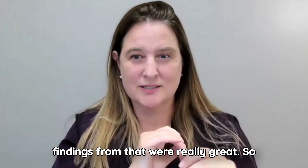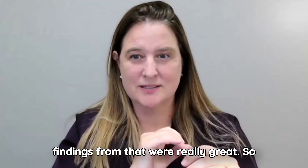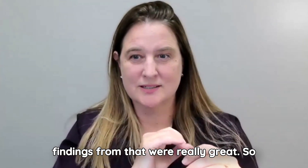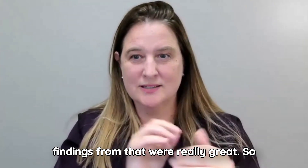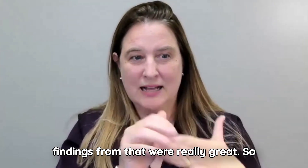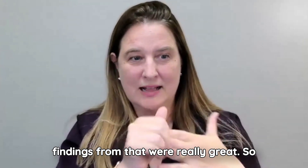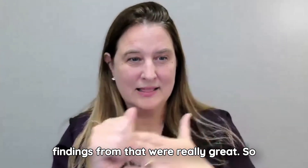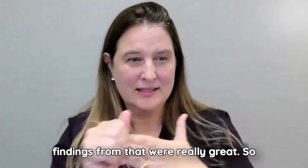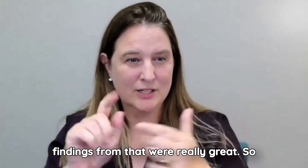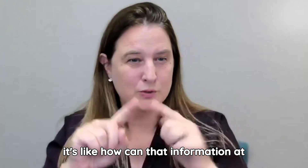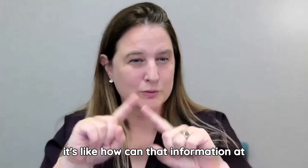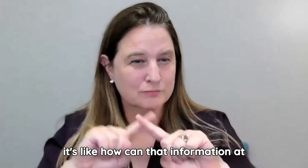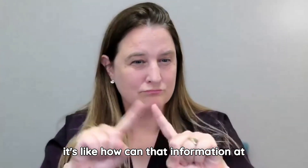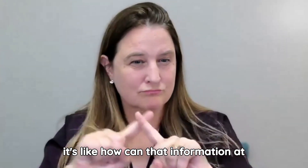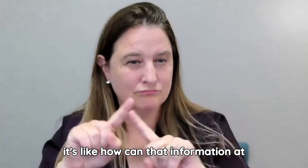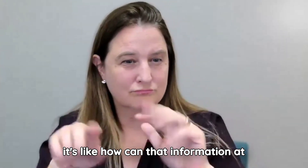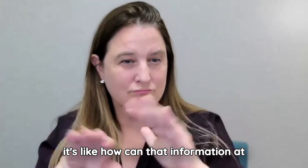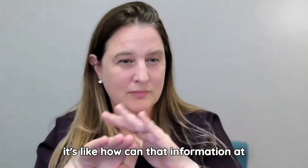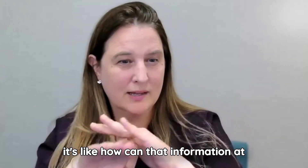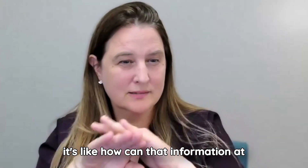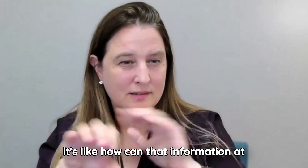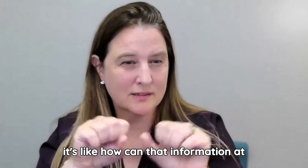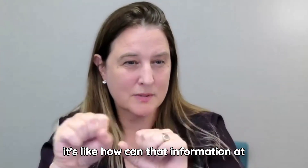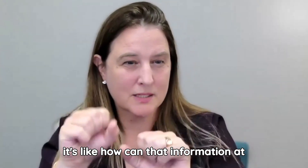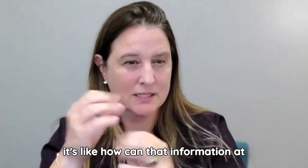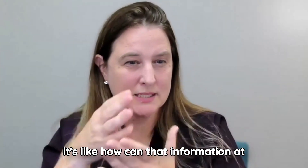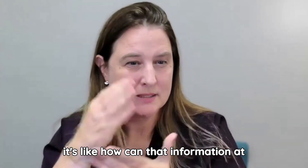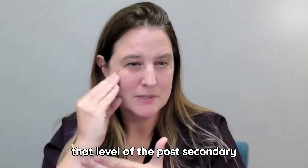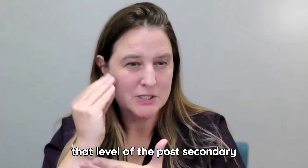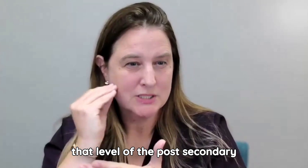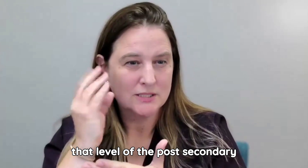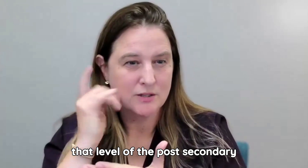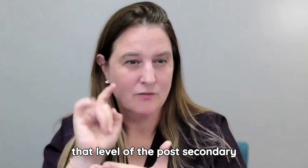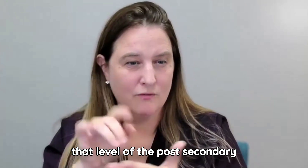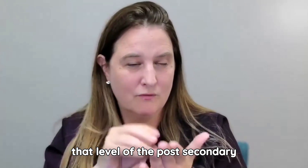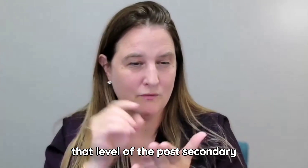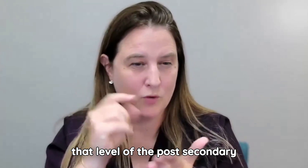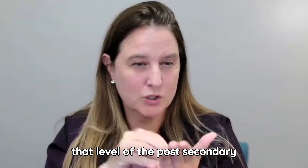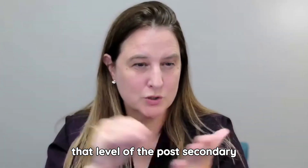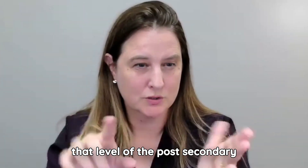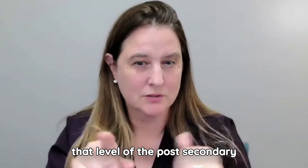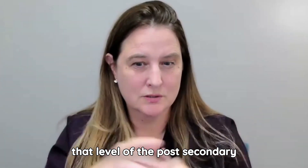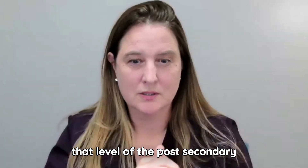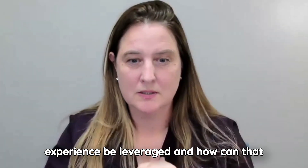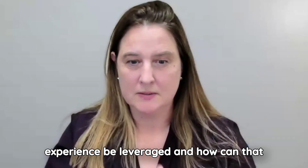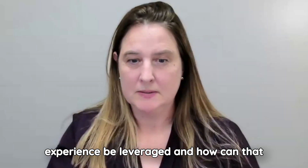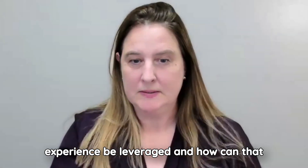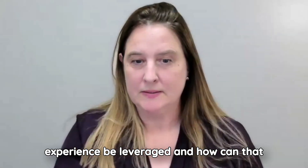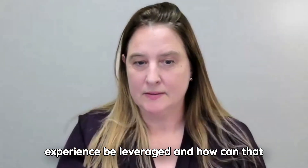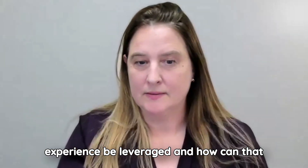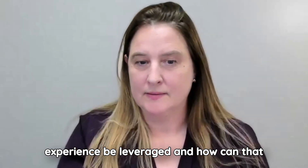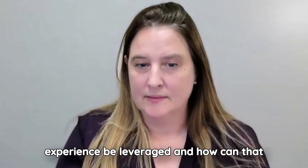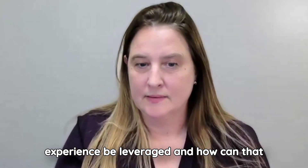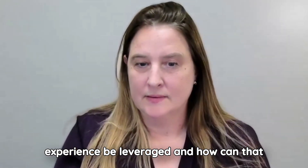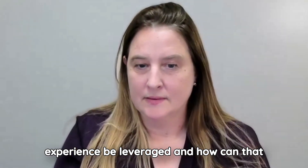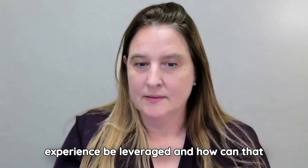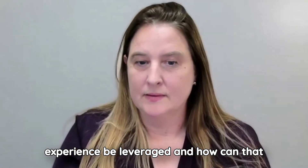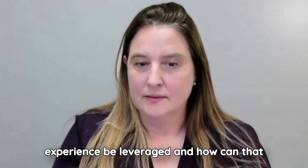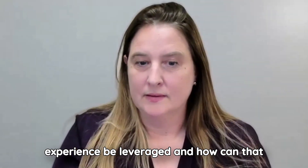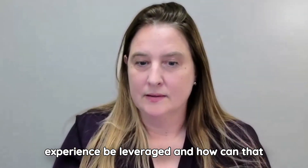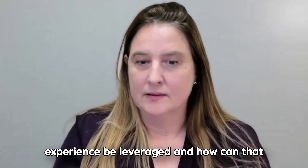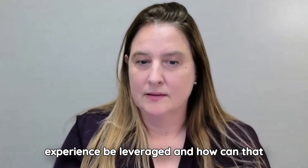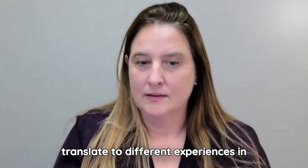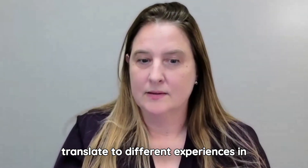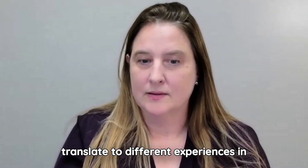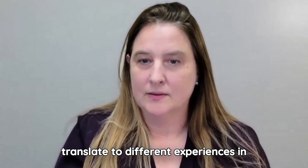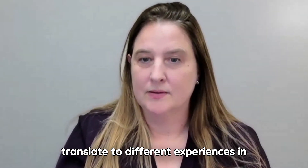really great. So it's like, how can that information at that level of the post-secondary experience be leveraged, and how